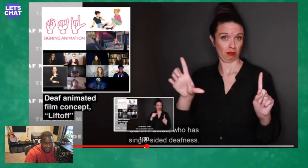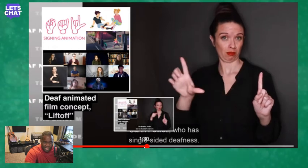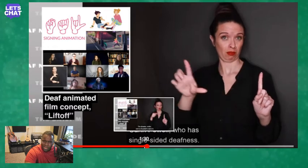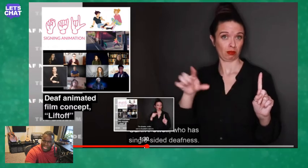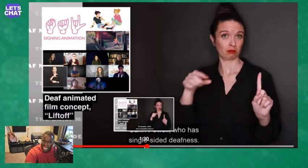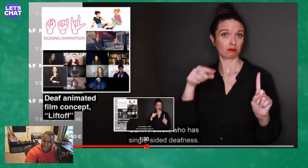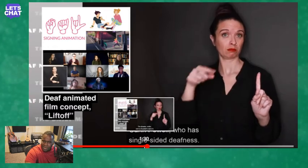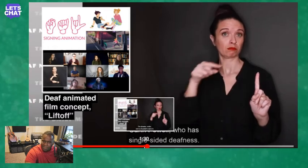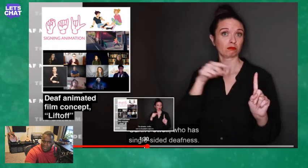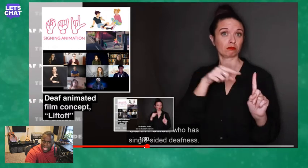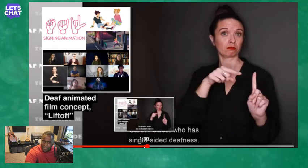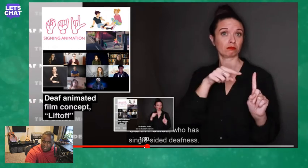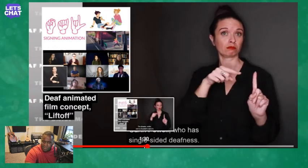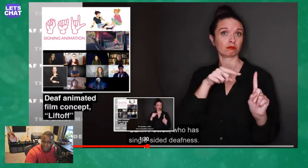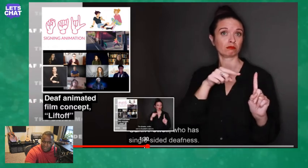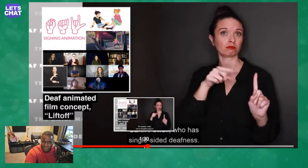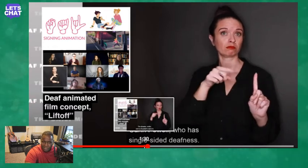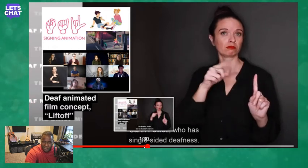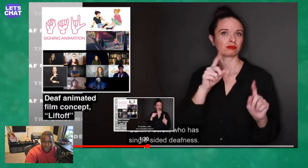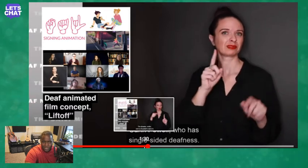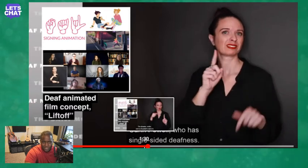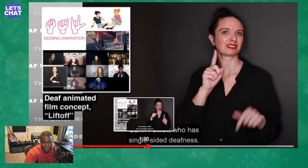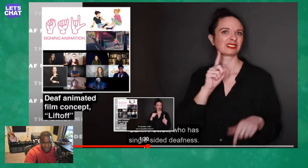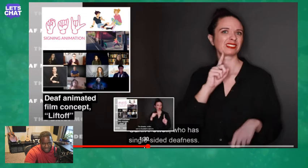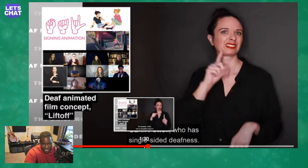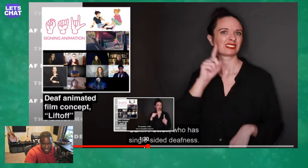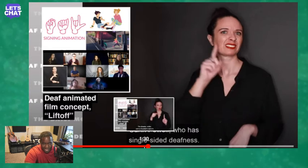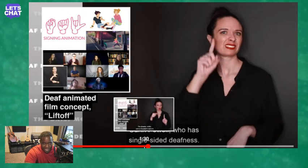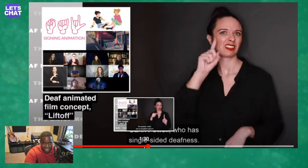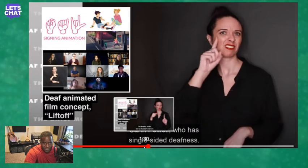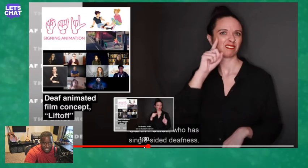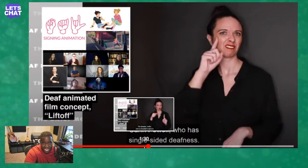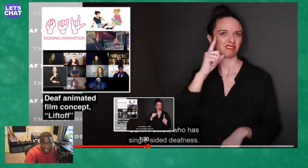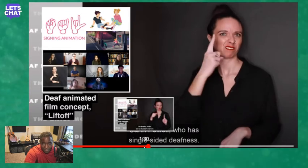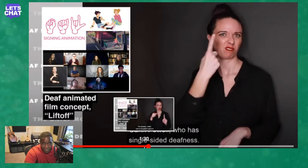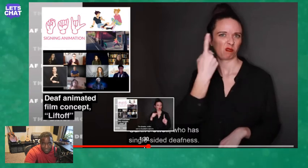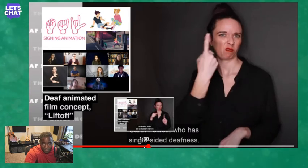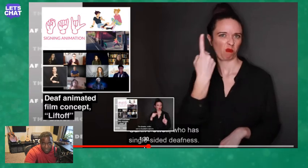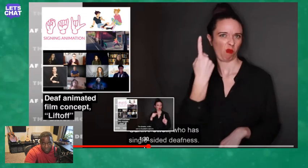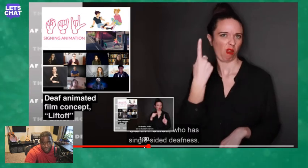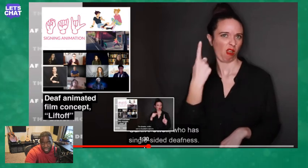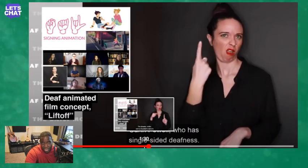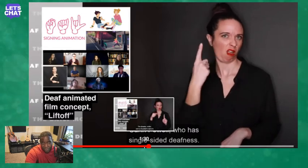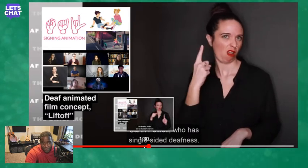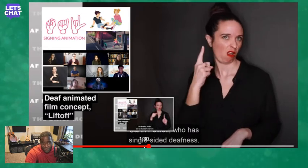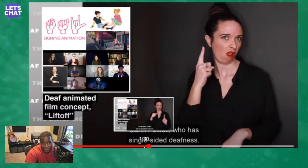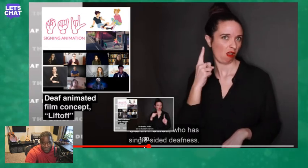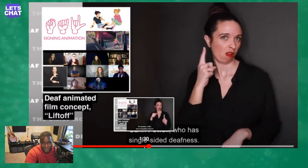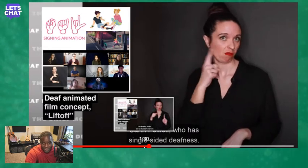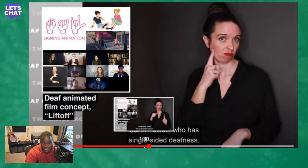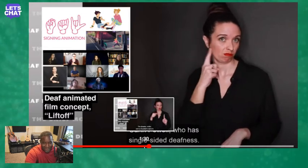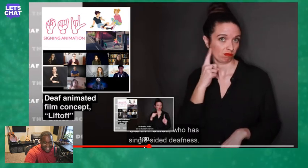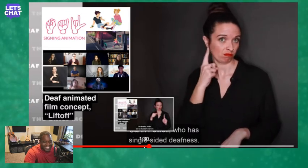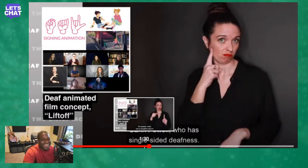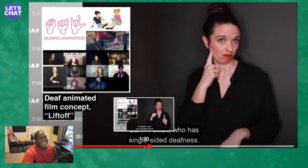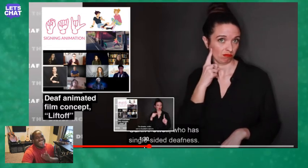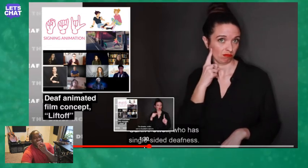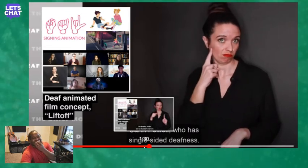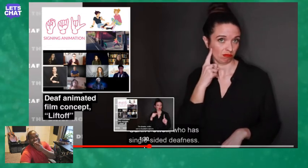P-O-W-E-L-L. Karen Powell? Her. Deaf, but only in one